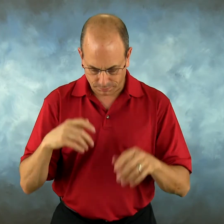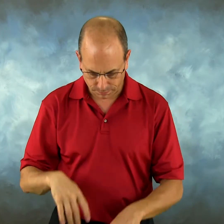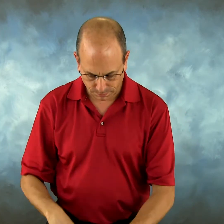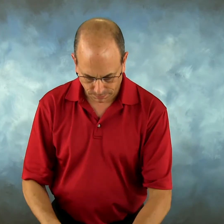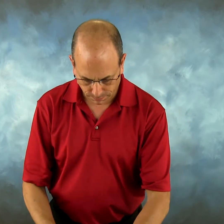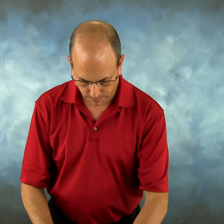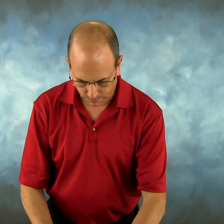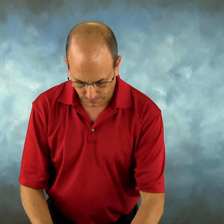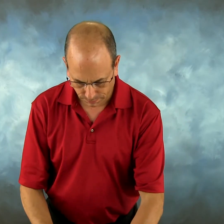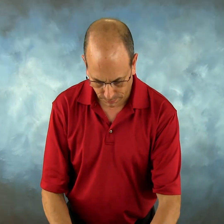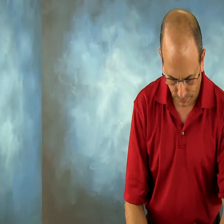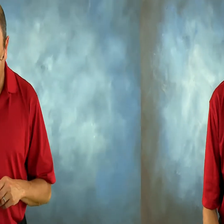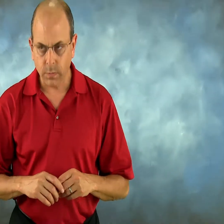directly.